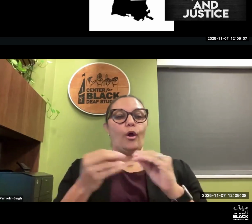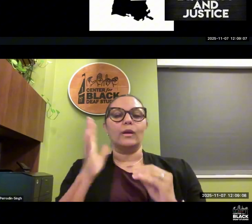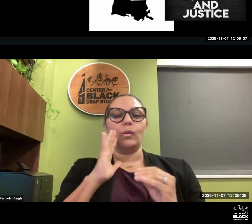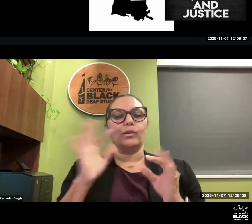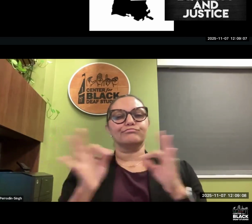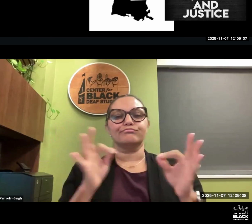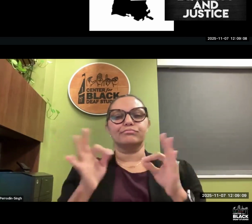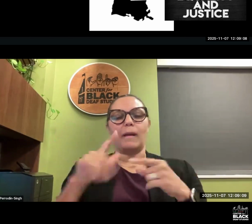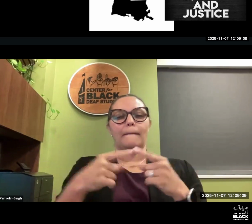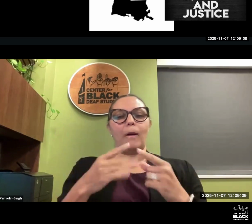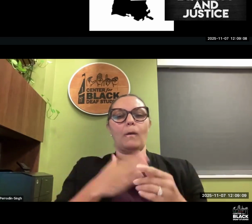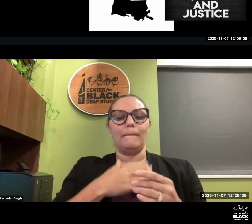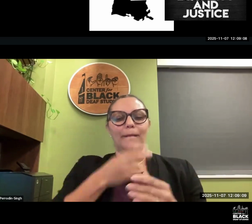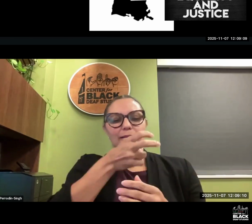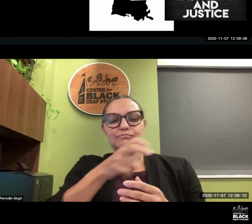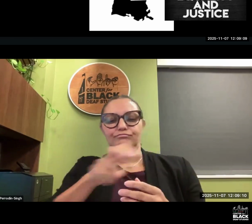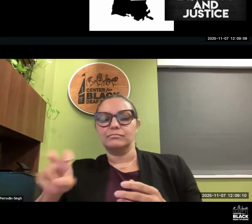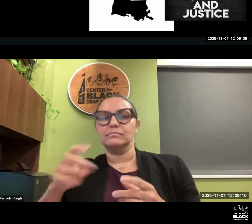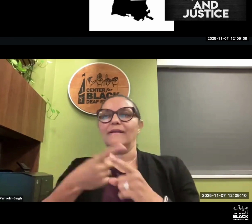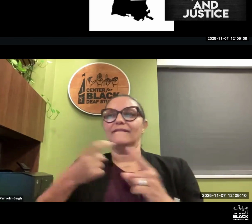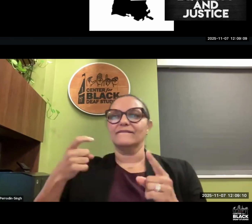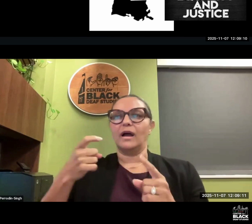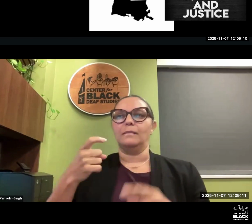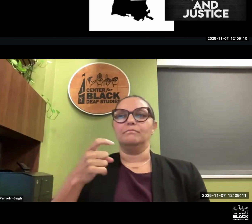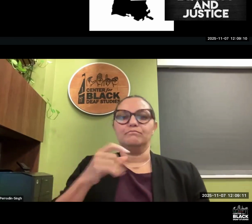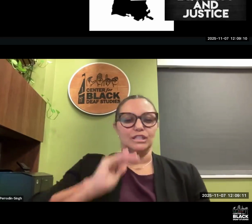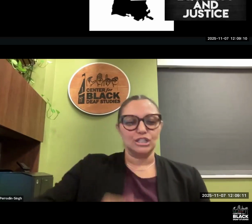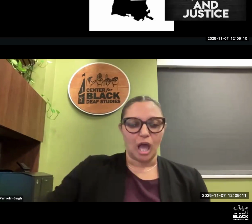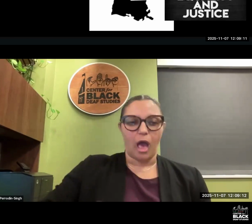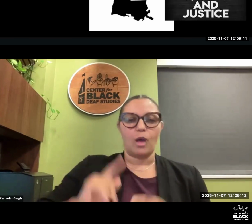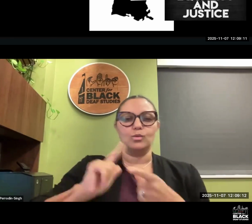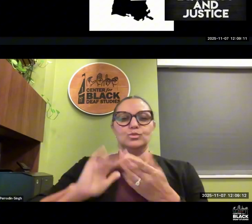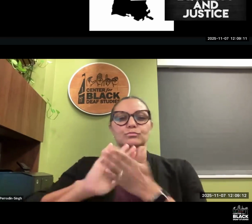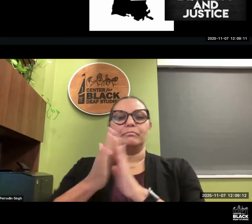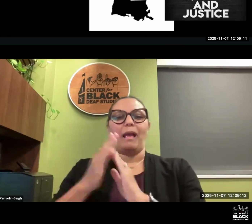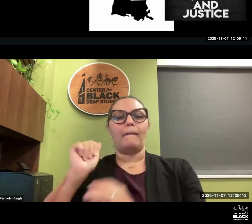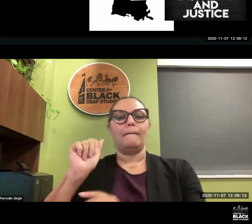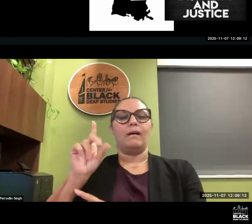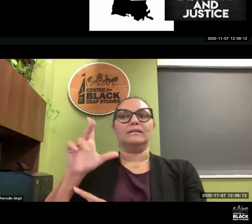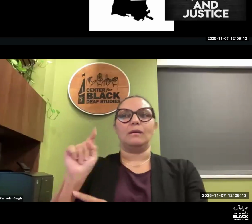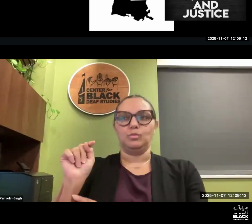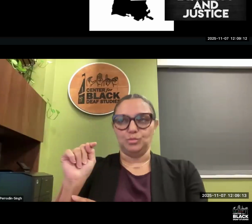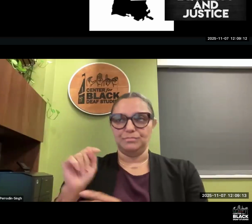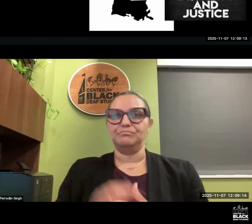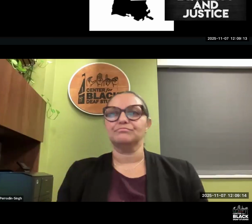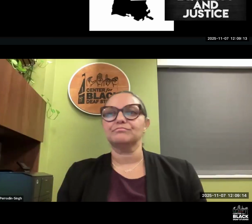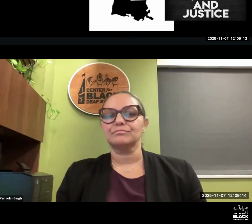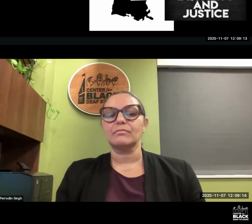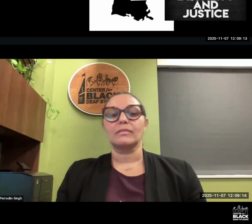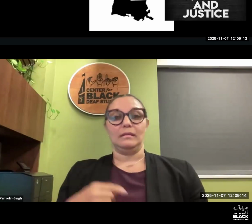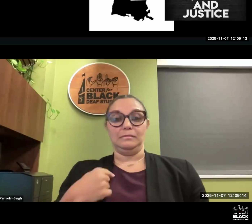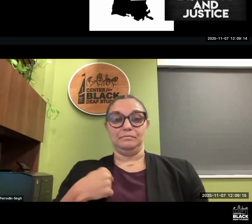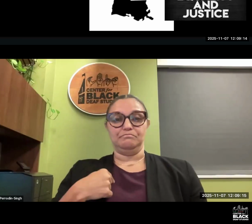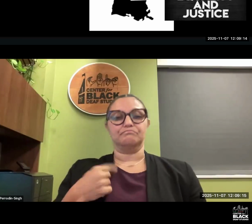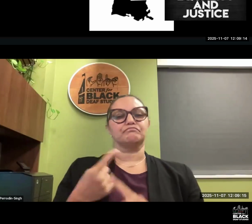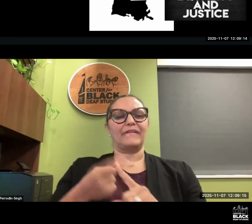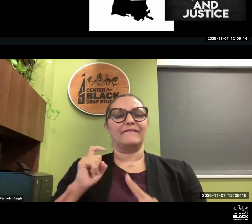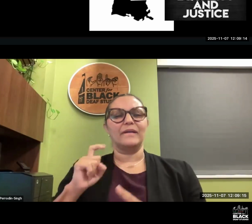seek employment as well. And so I will explain my story from childhood to